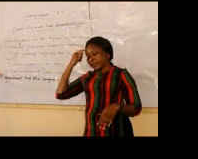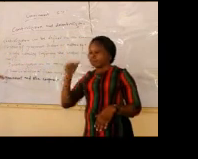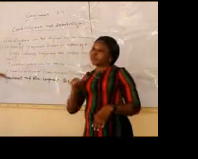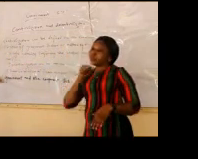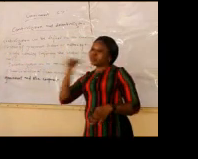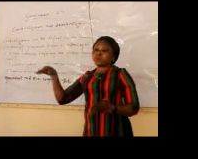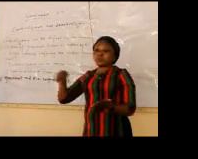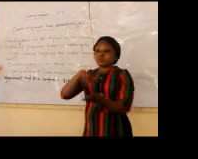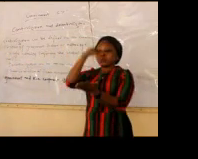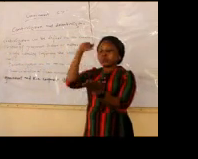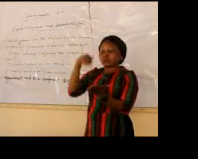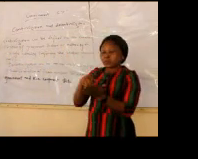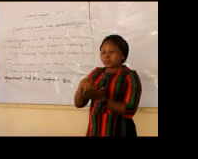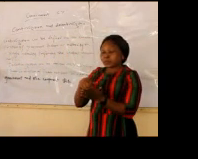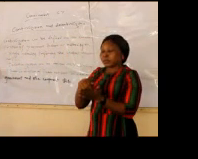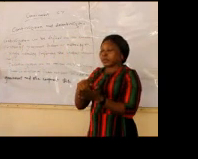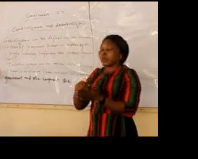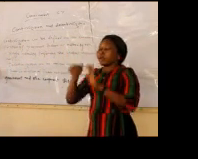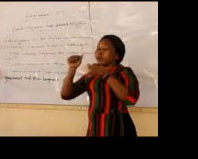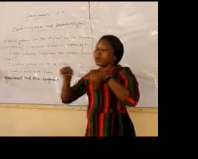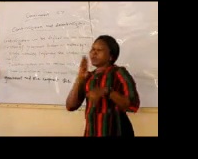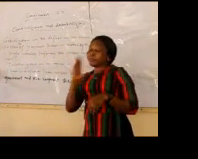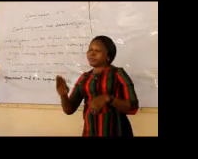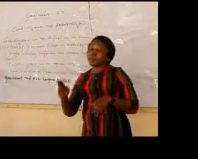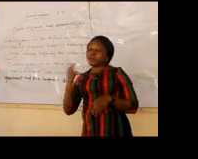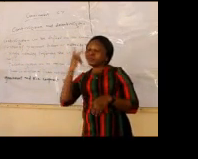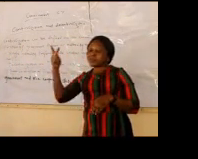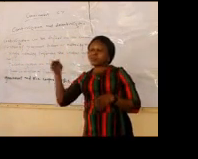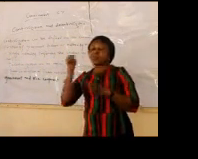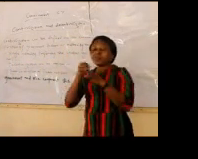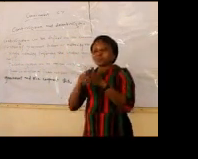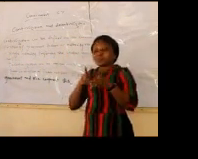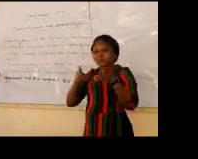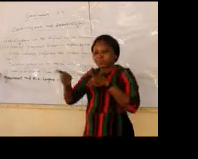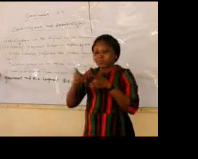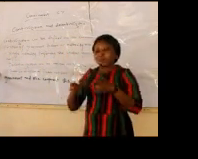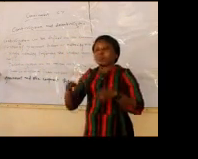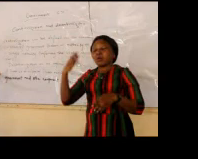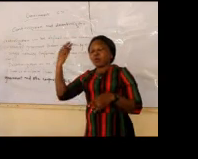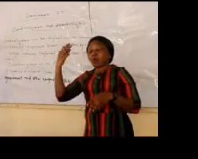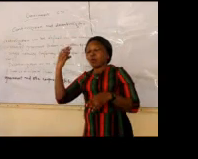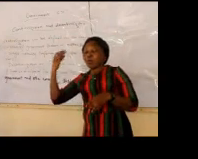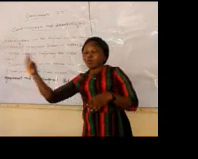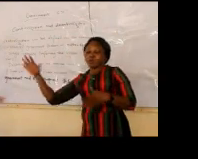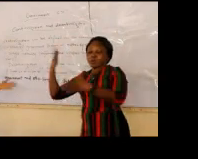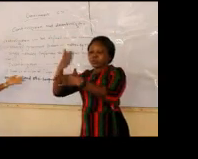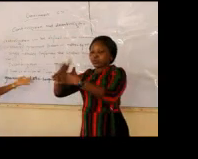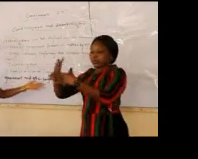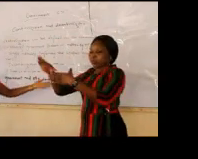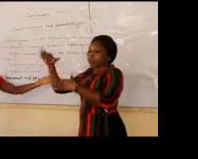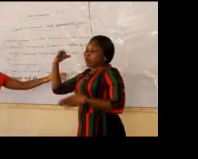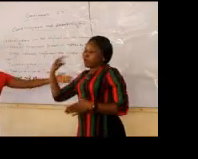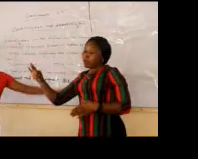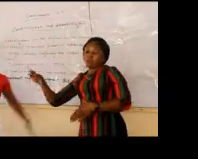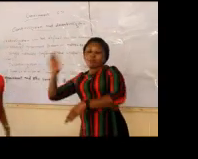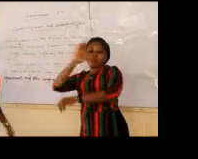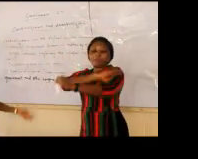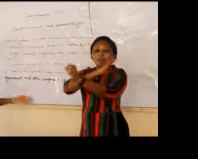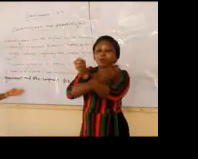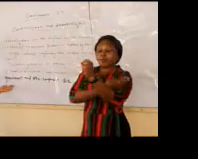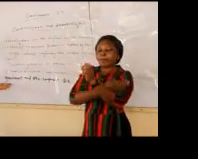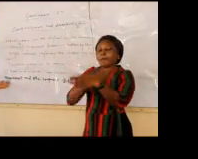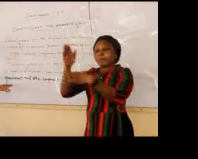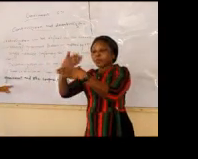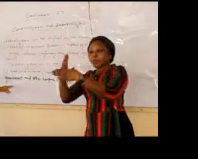said decentralization can be seen or can be defined as the sharing of power or division of power between